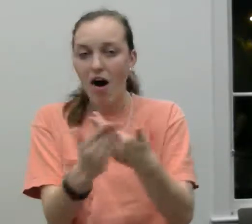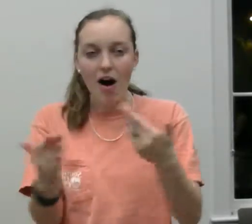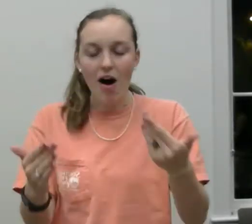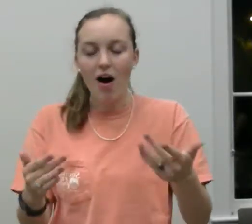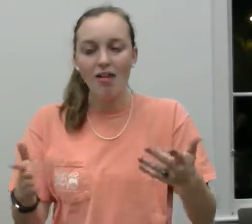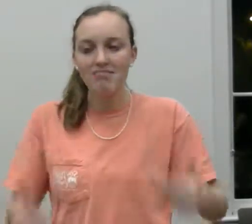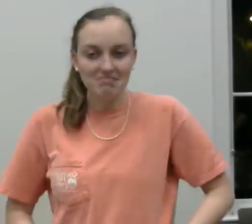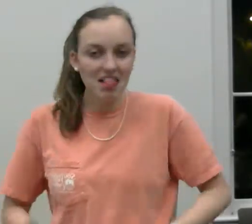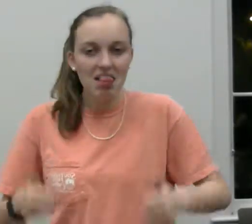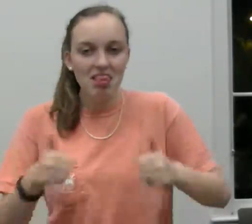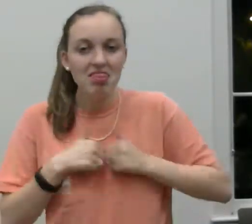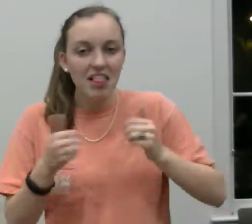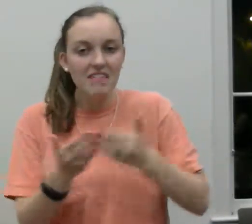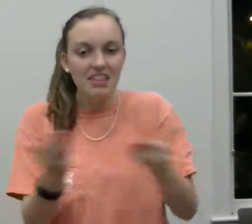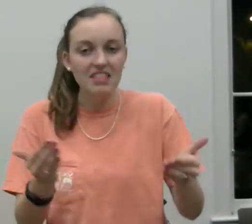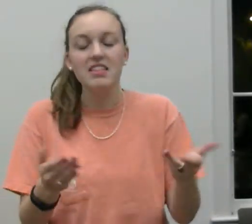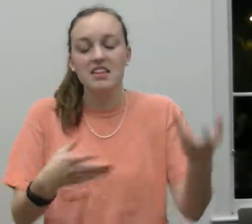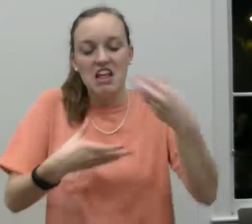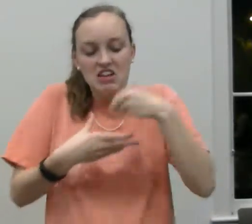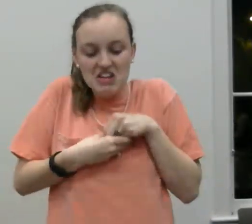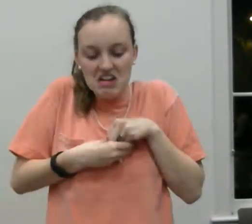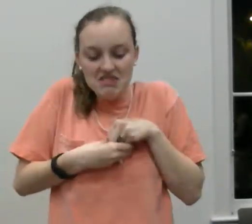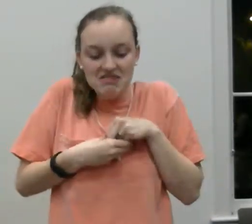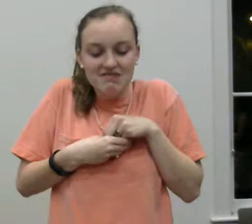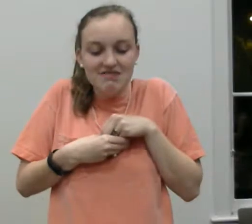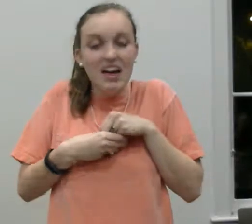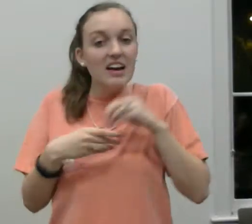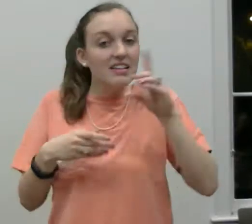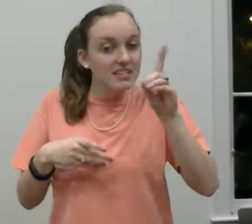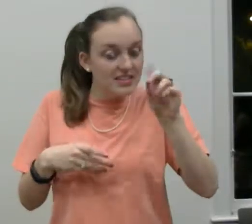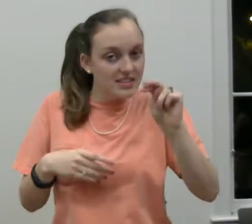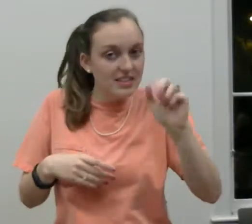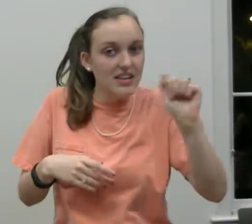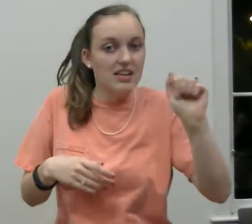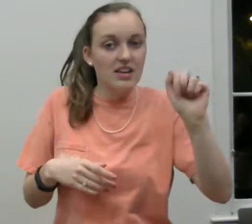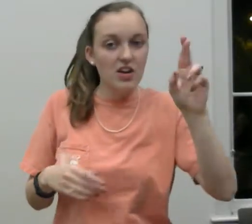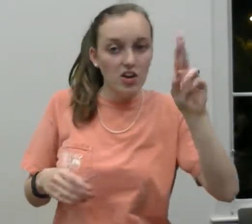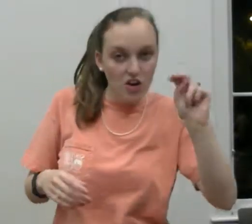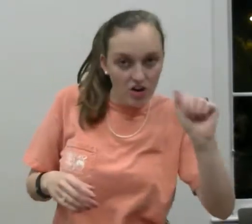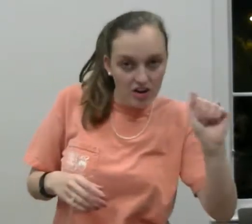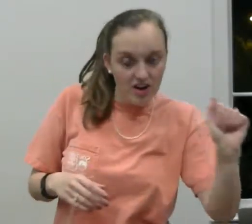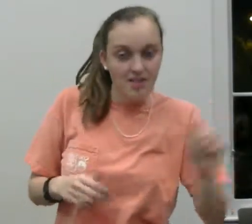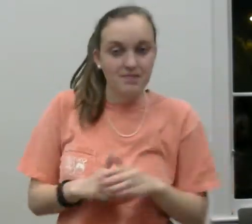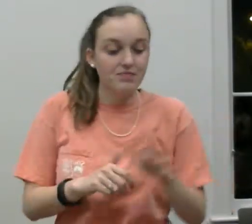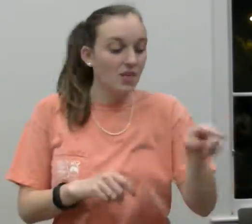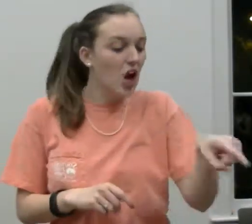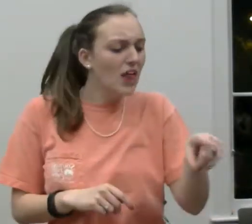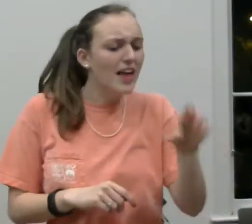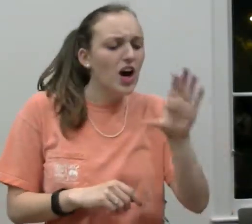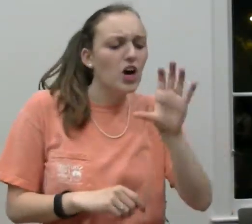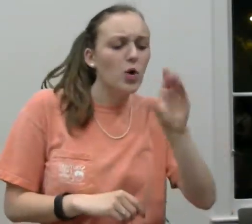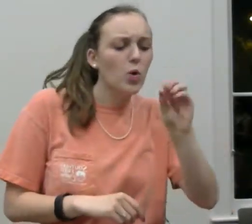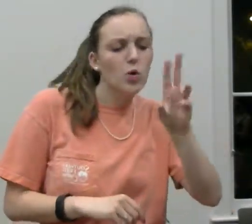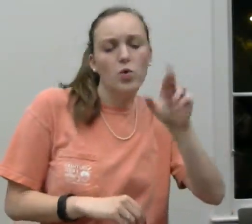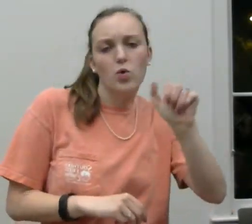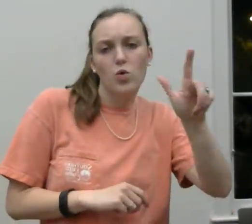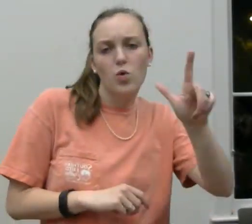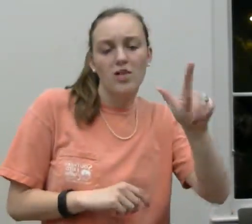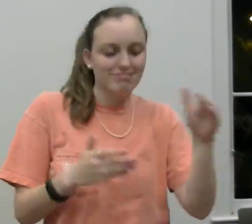are going to contain that. Coral has all of those characteristics that we've talked about so far. And last but not least is evolution, and